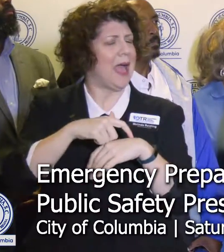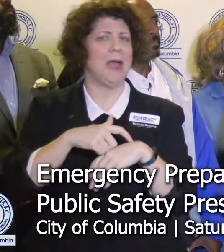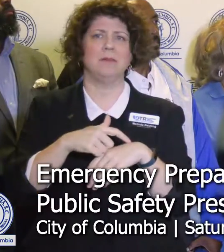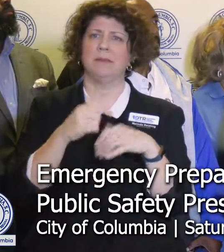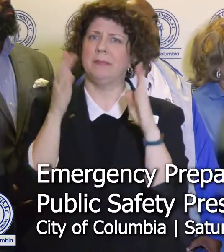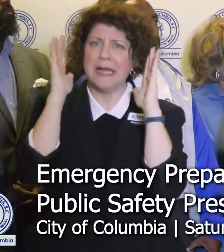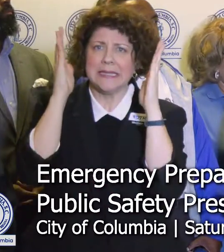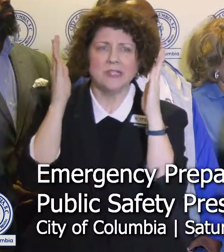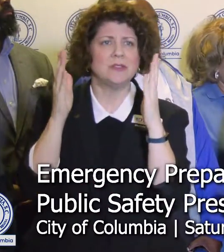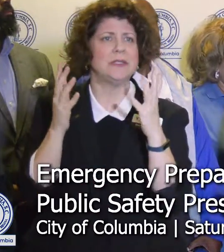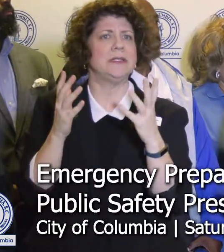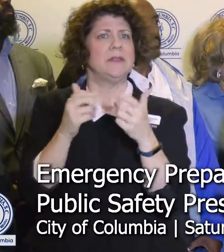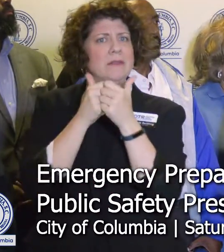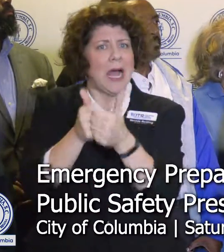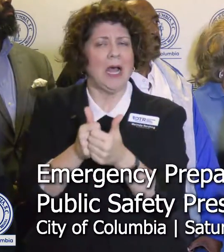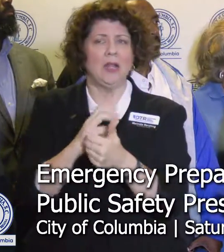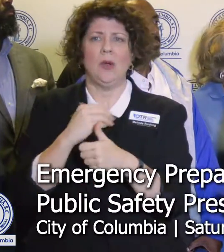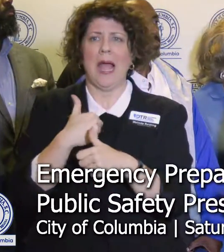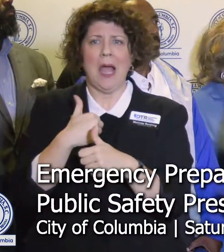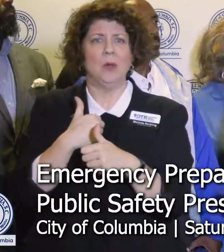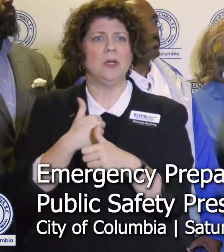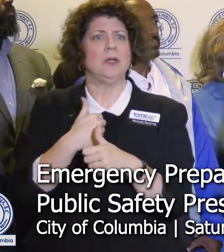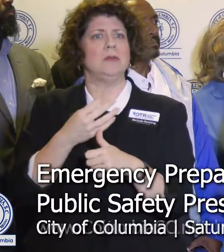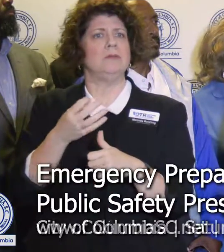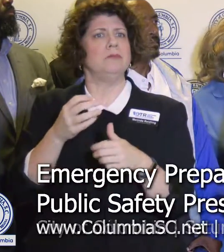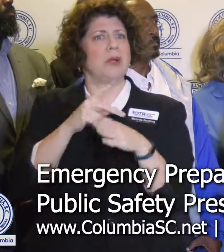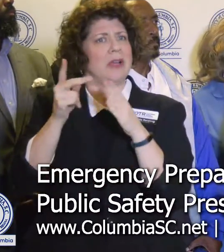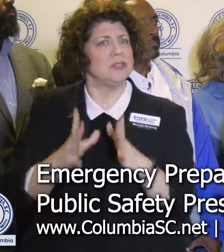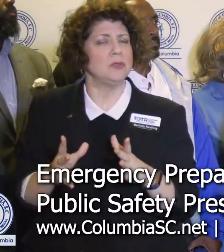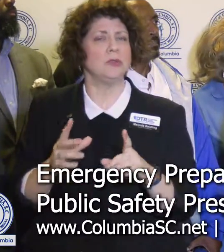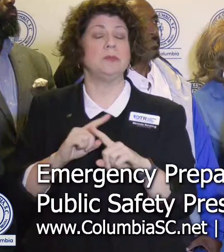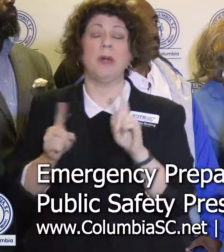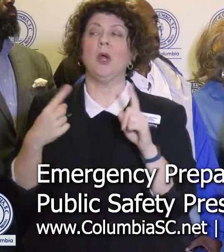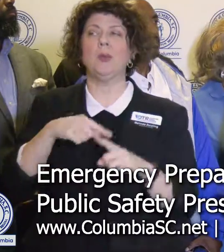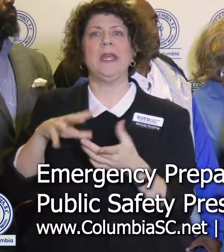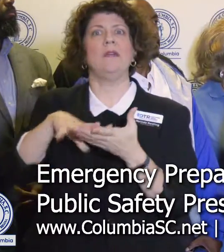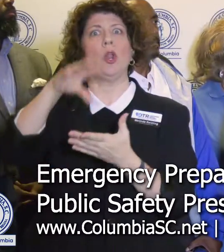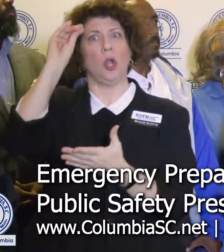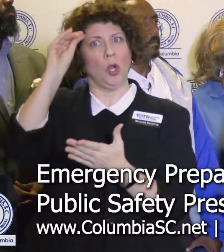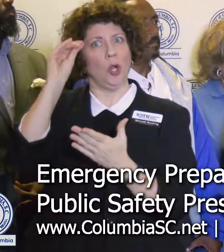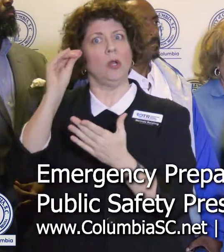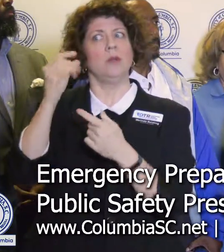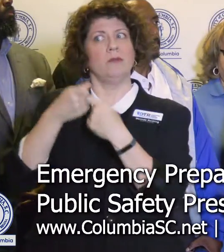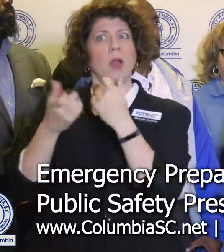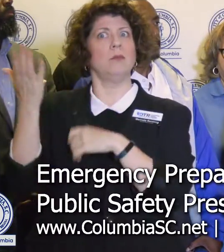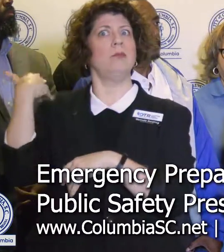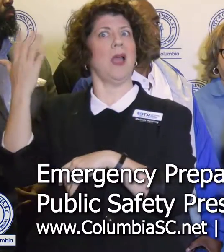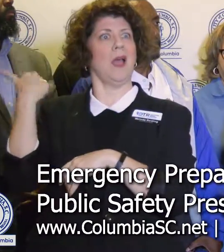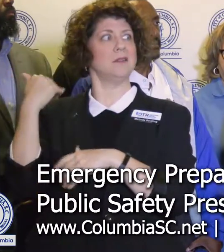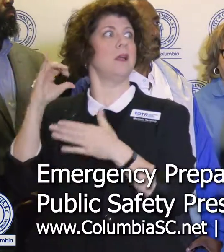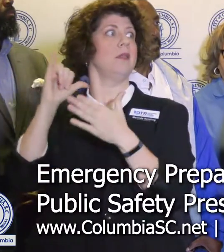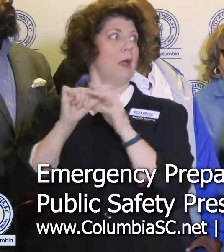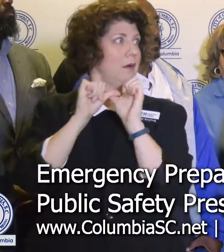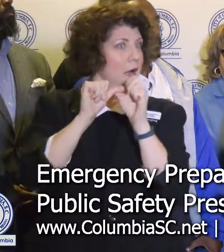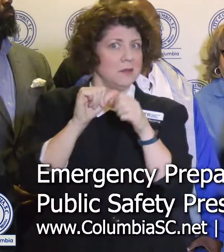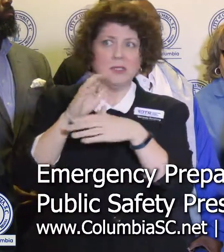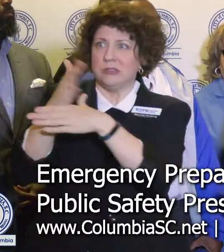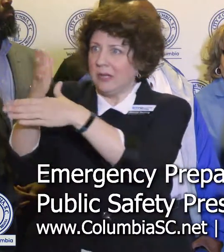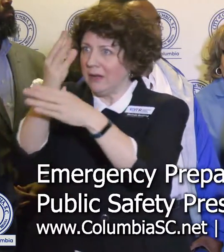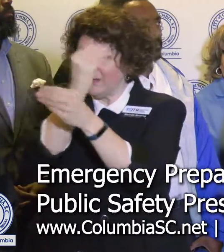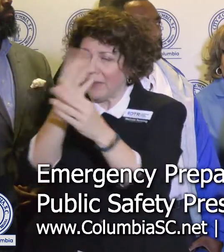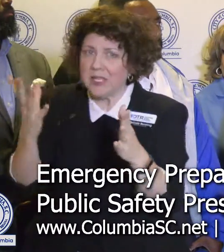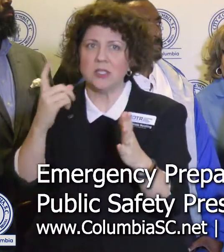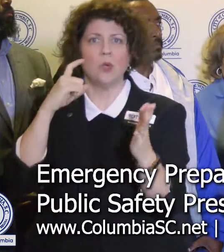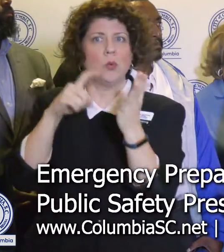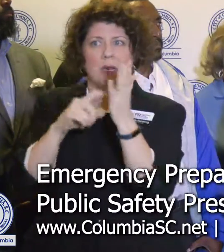the admonitions of our public safety professionals, but we've learned through experience that constantly sharing information, recognizing that we